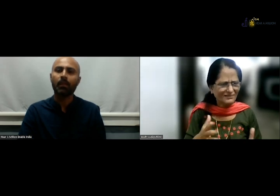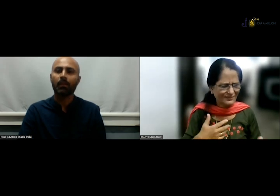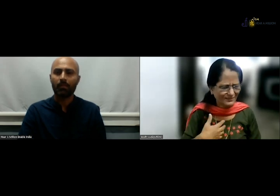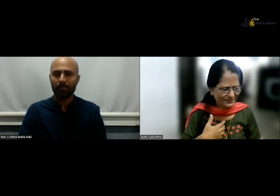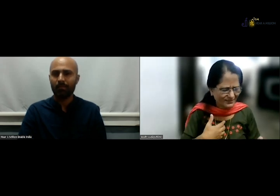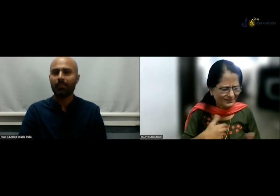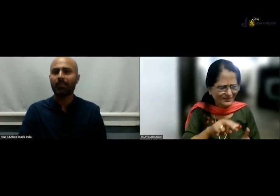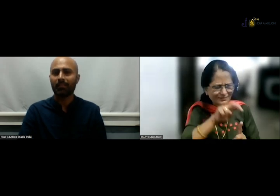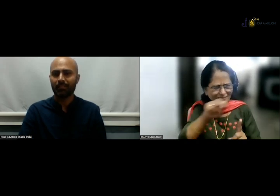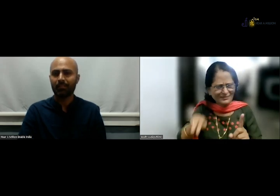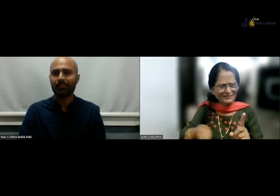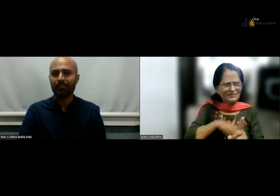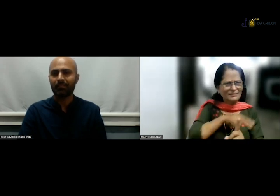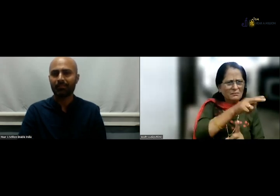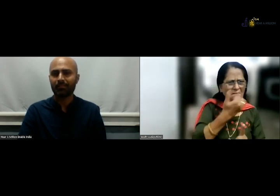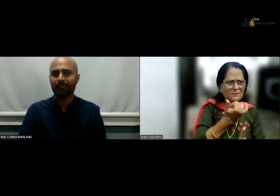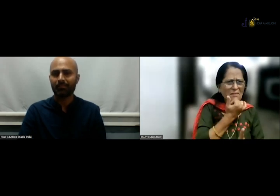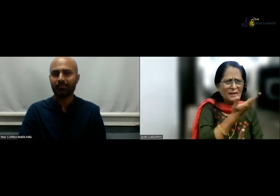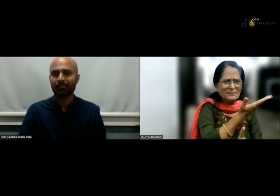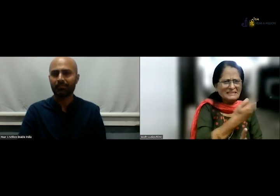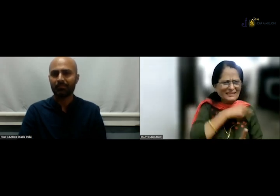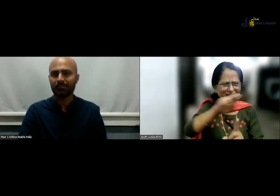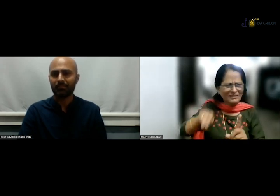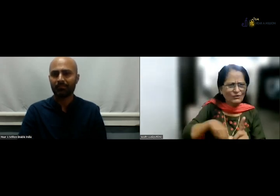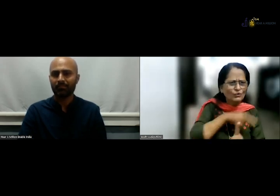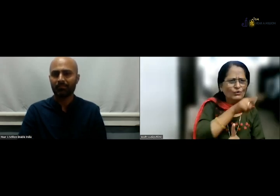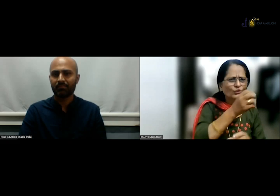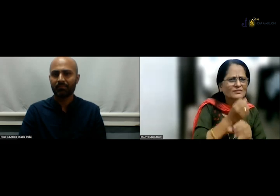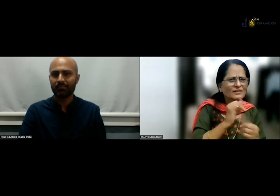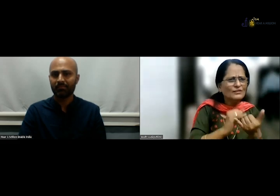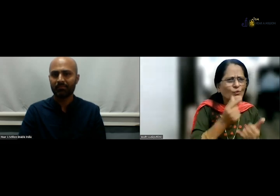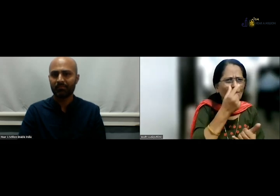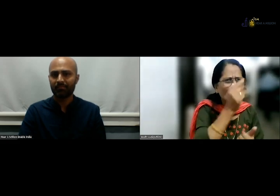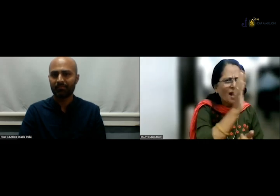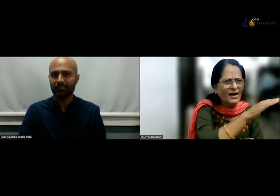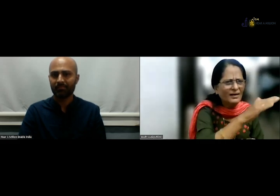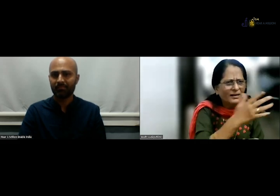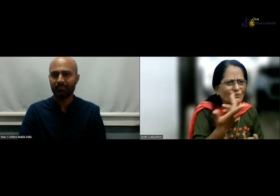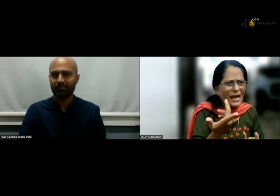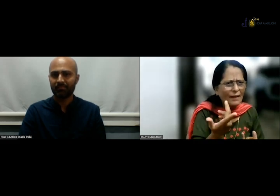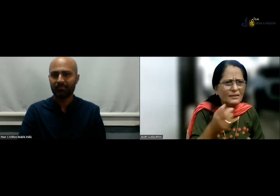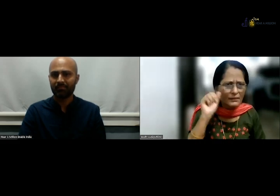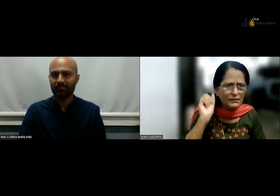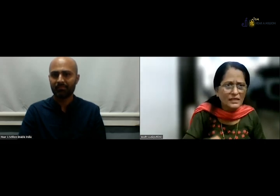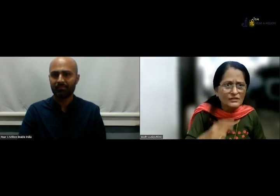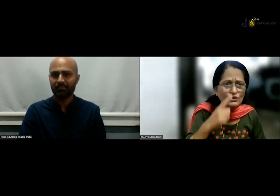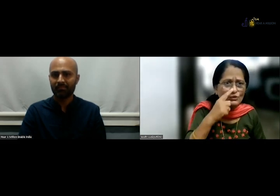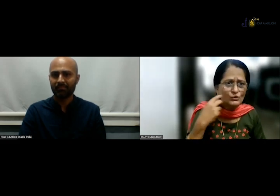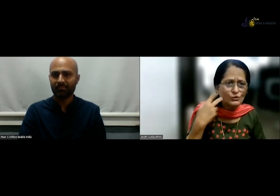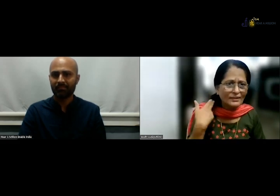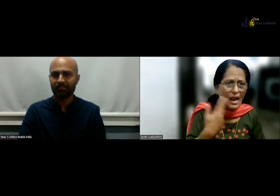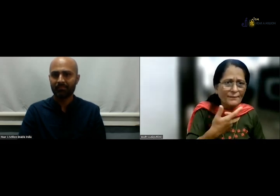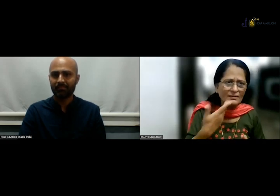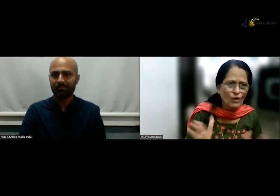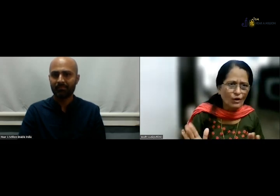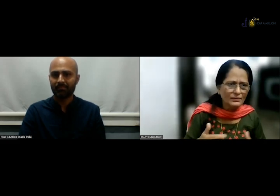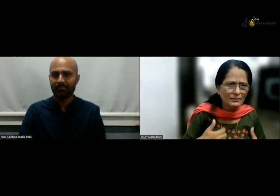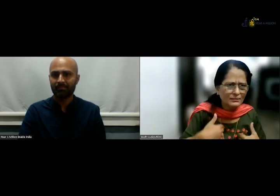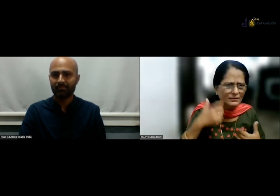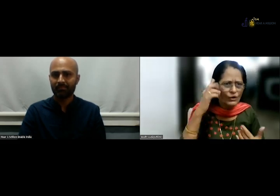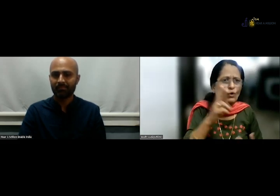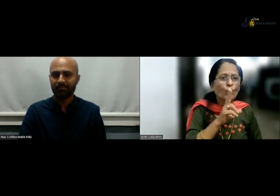general secretary, who dropped from the group, and Sudamni talked to general